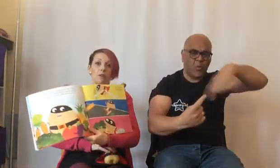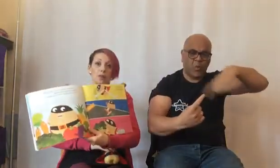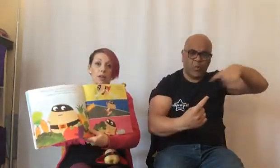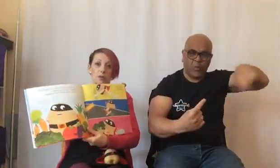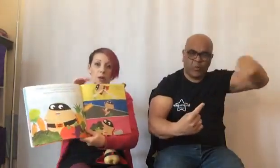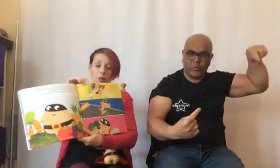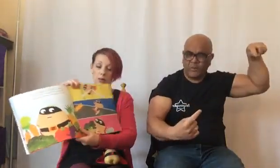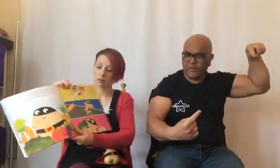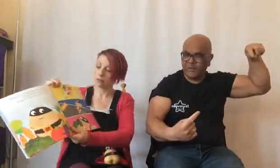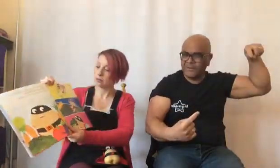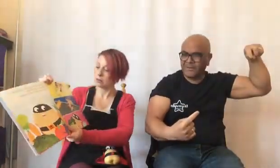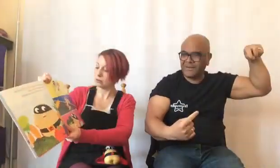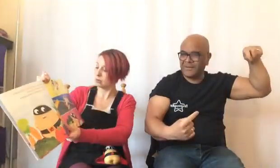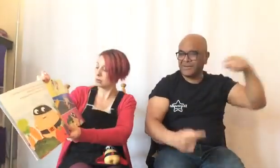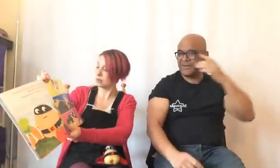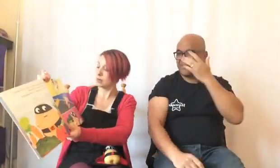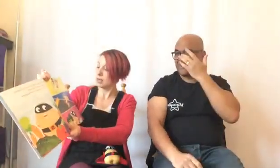He unravelled that cucumber.